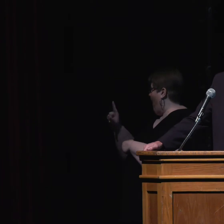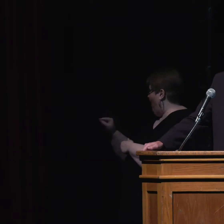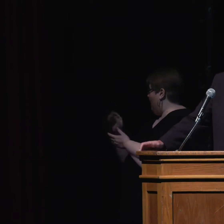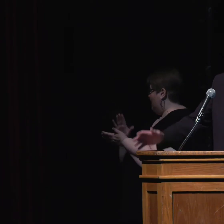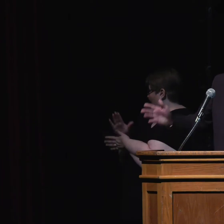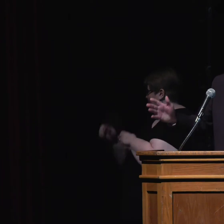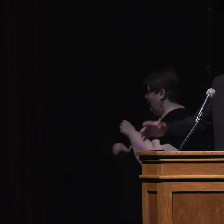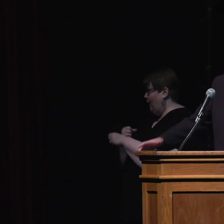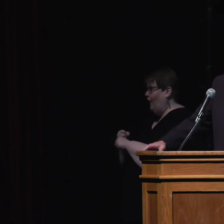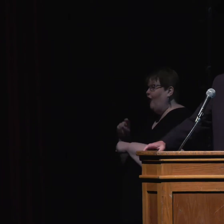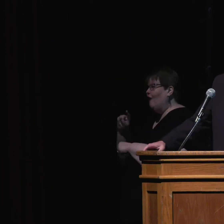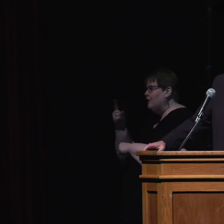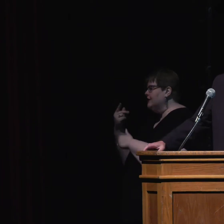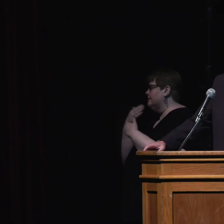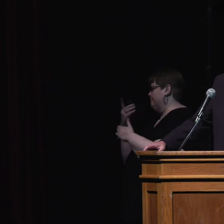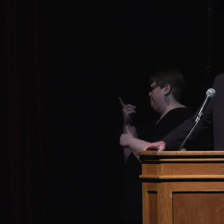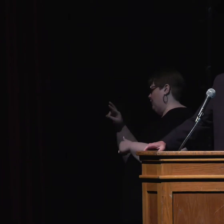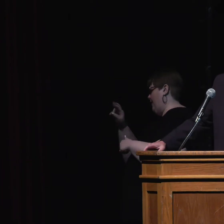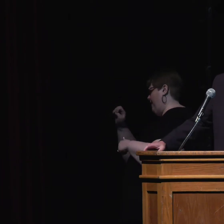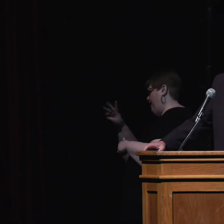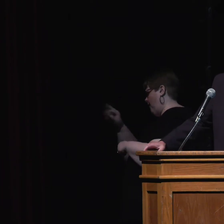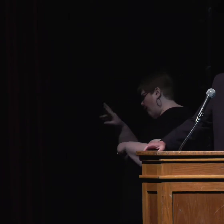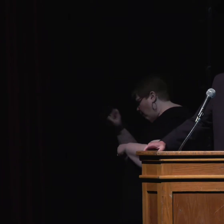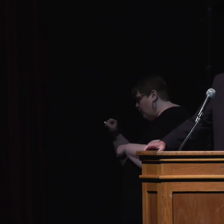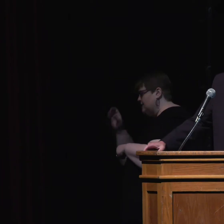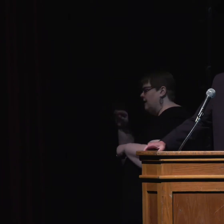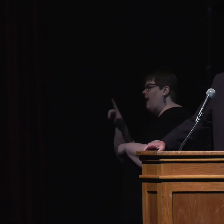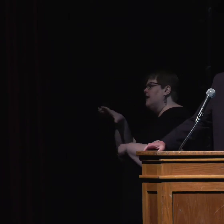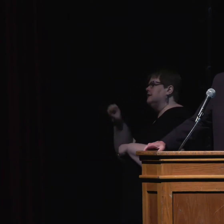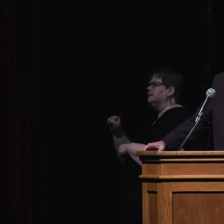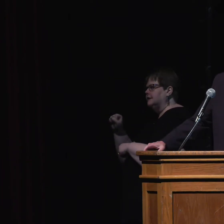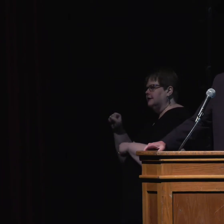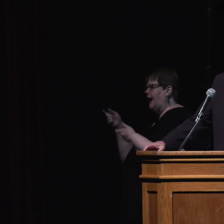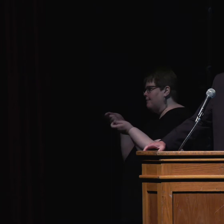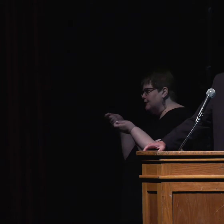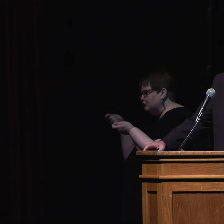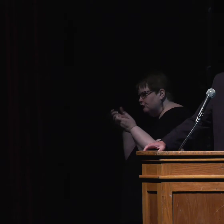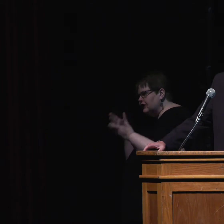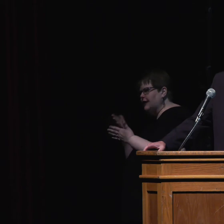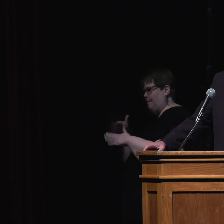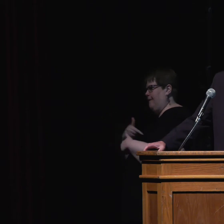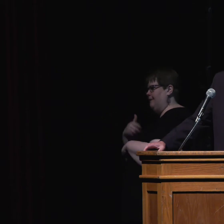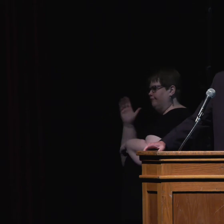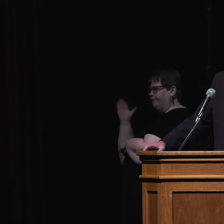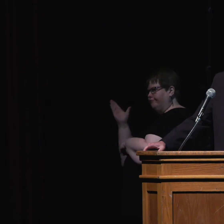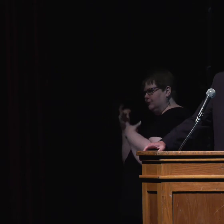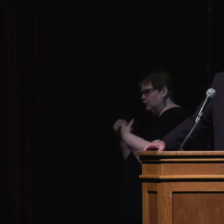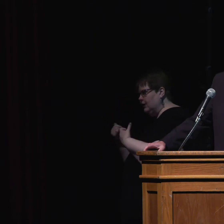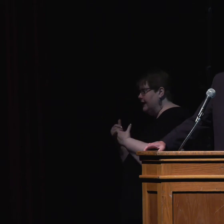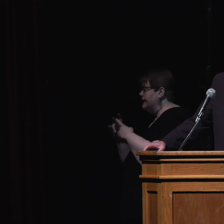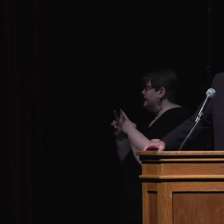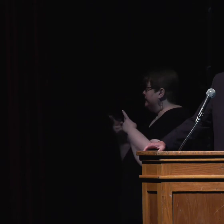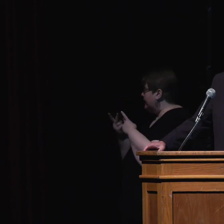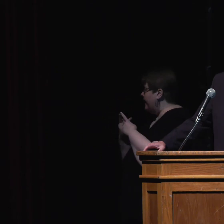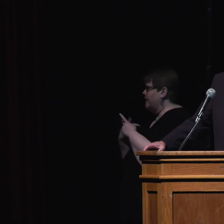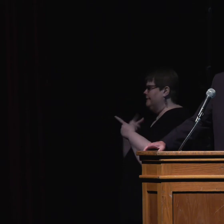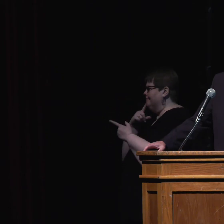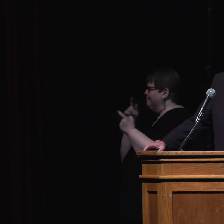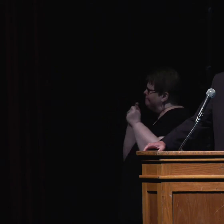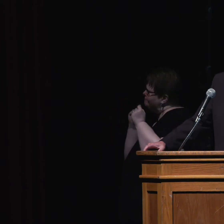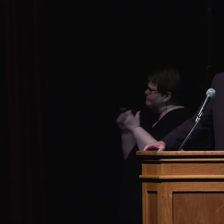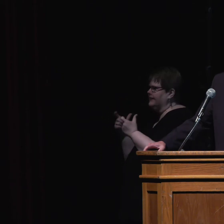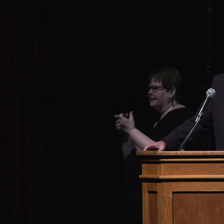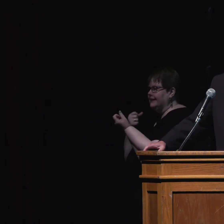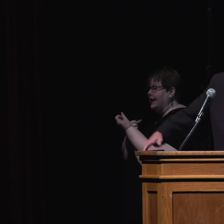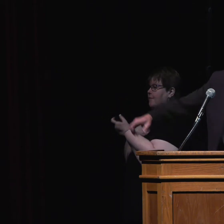year. First, I want to thank Dr. Edwards and the LCS administration for letting me speak with you today. Second, let me give a quick shout